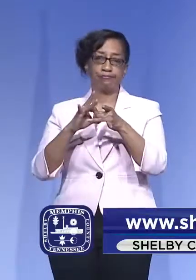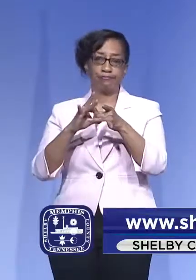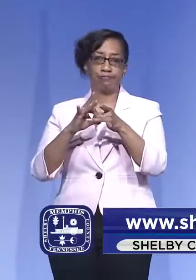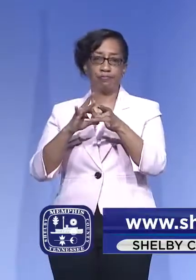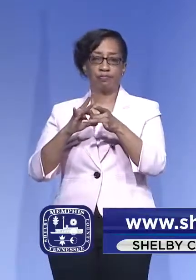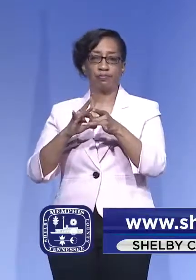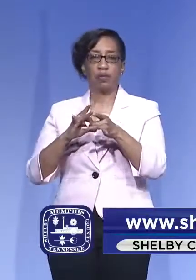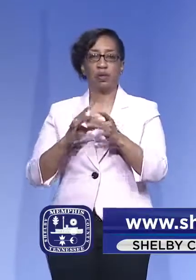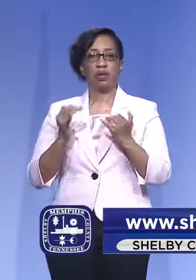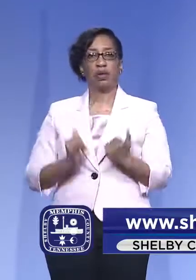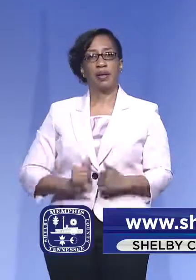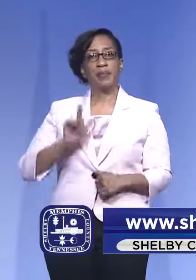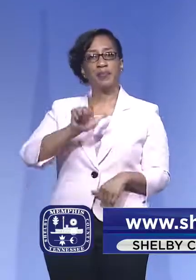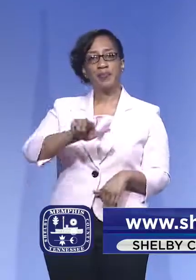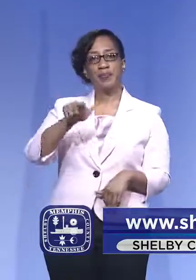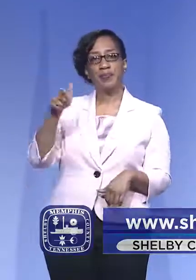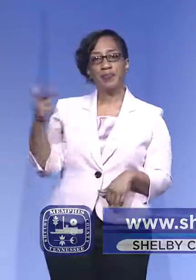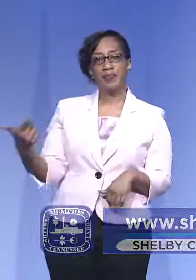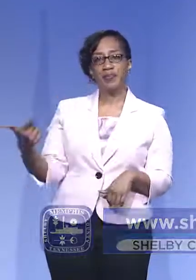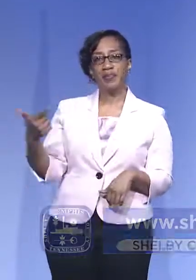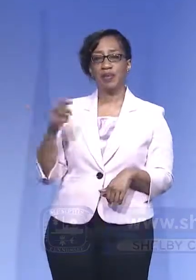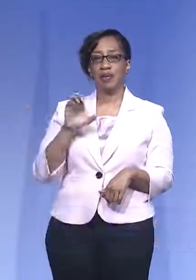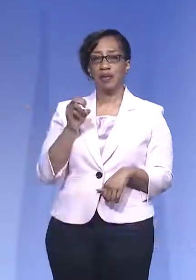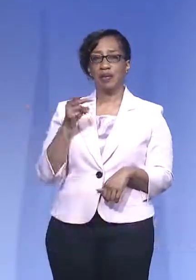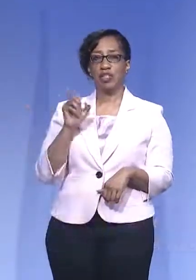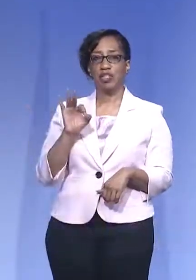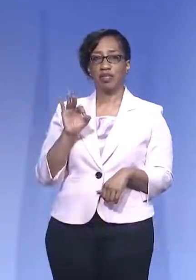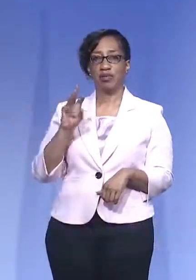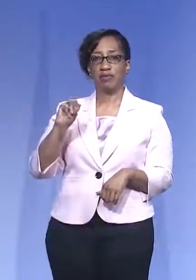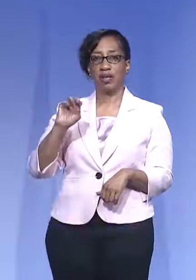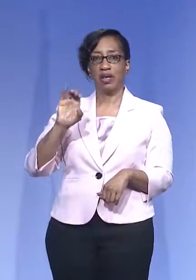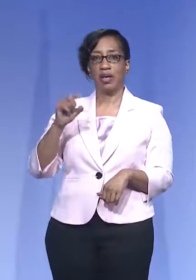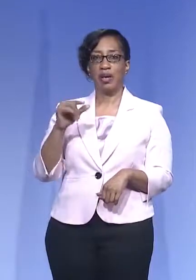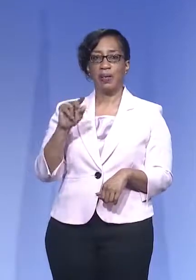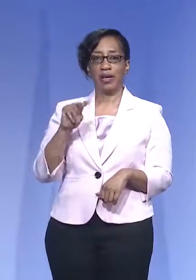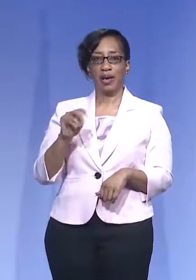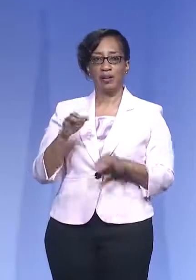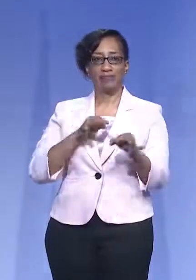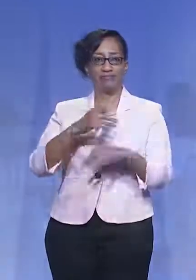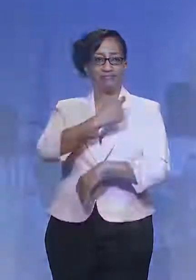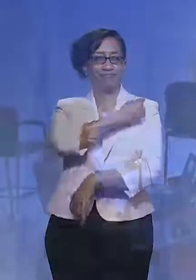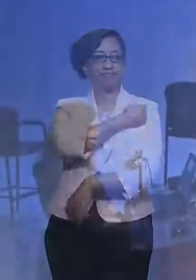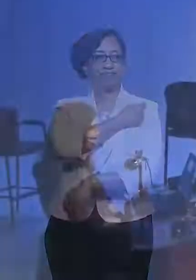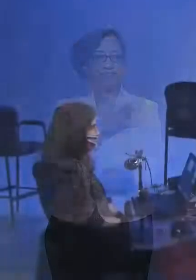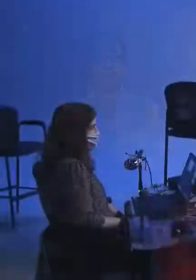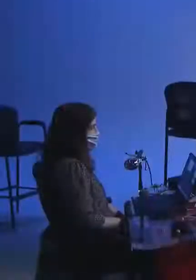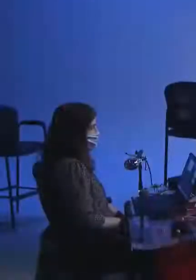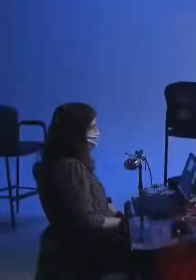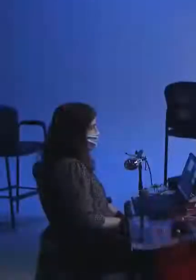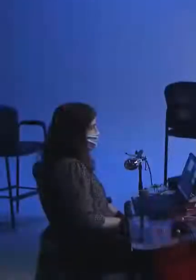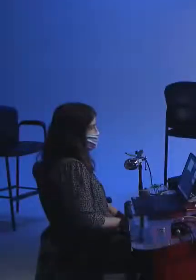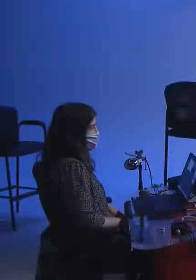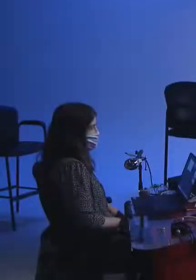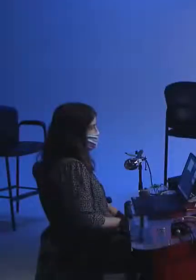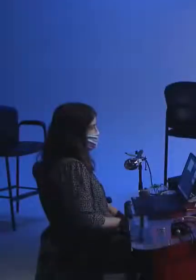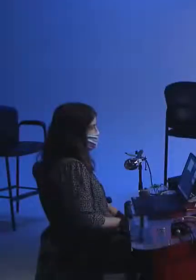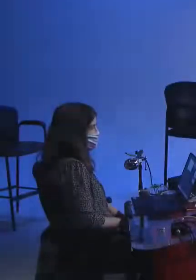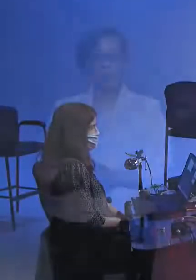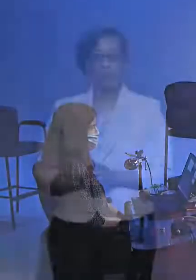With that, I'm going to turn it over to Chief McGowen to give us an update on the vaccine campaign.